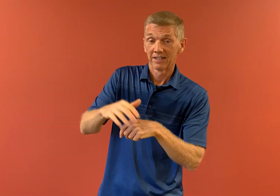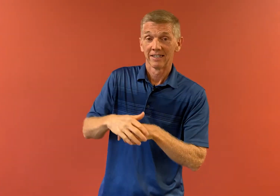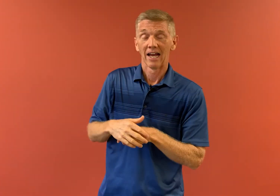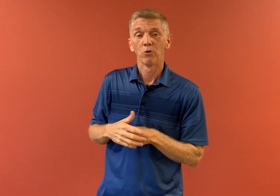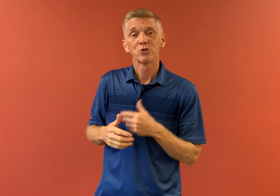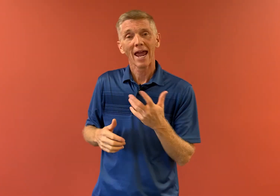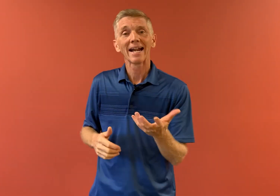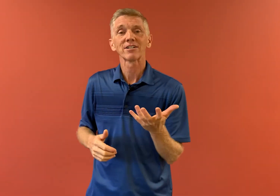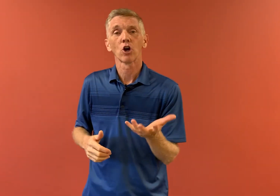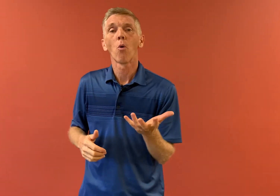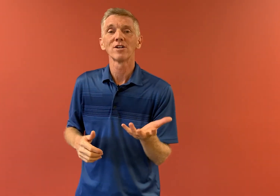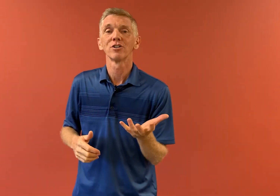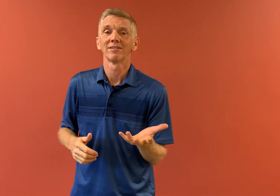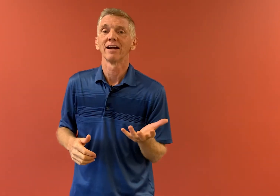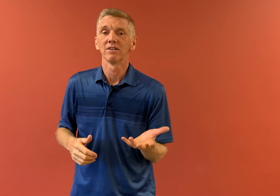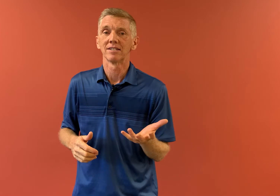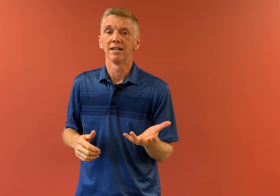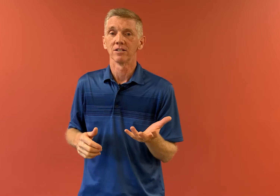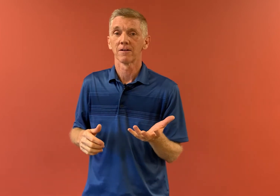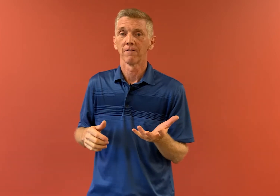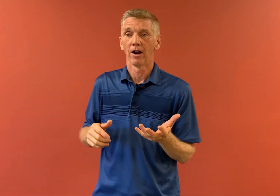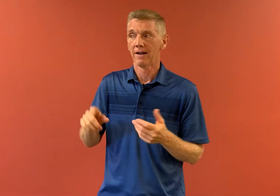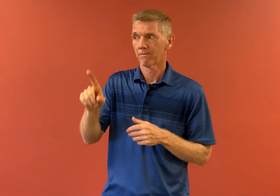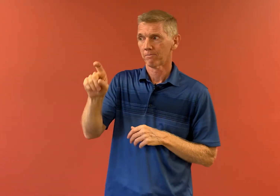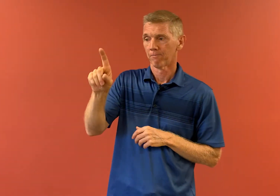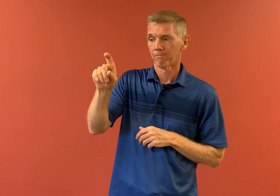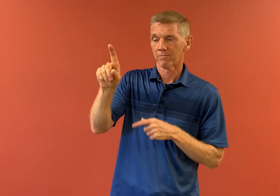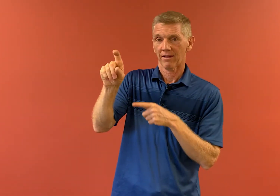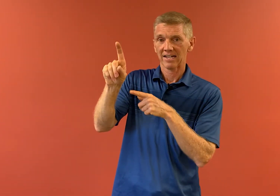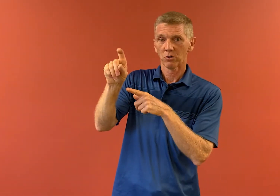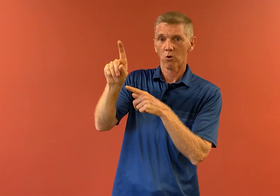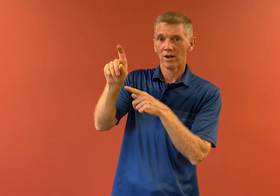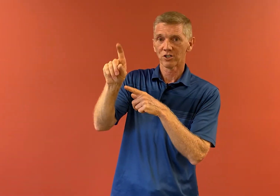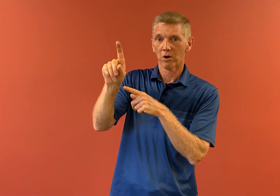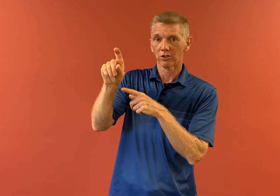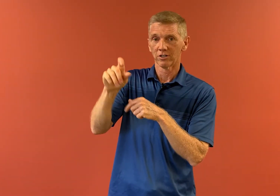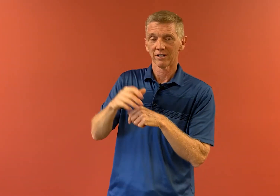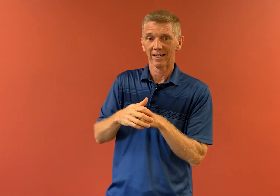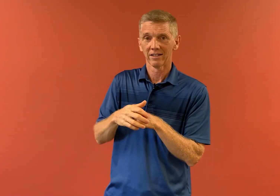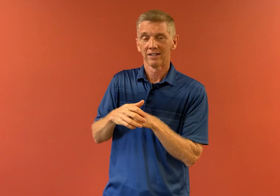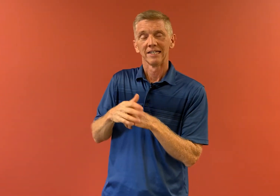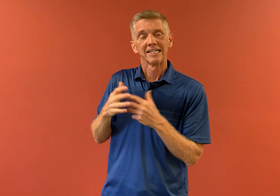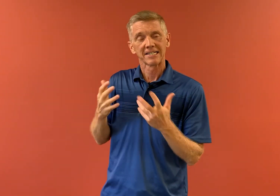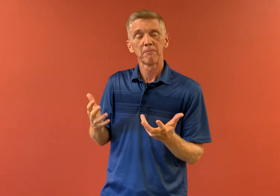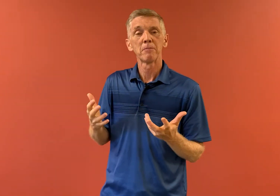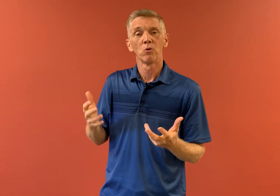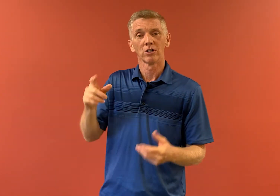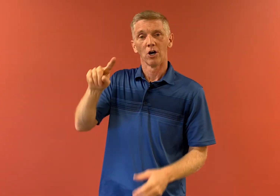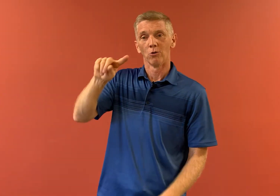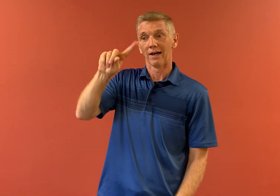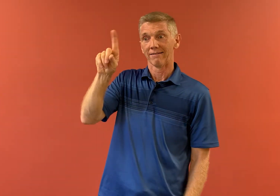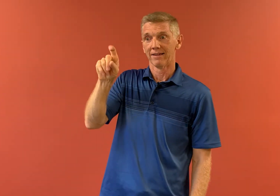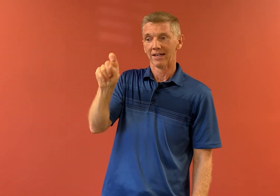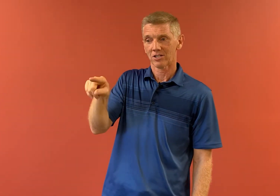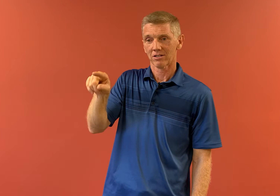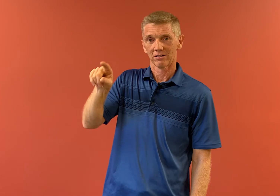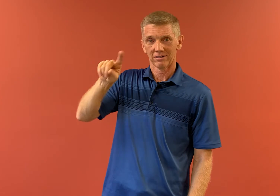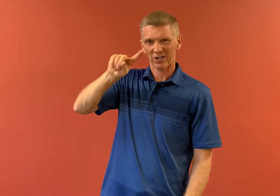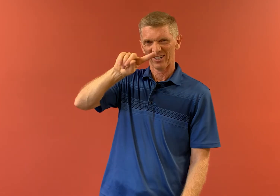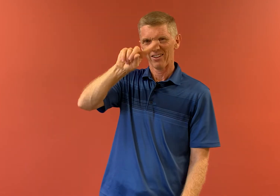Now, you can't ask a question at the end of the sentence, right? That's what a question mark looks like. Some people will go like this. Can you see the